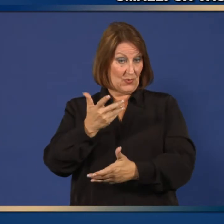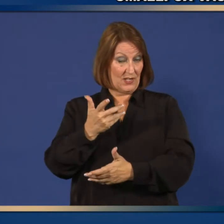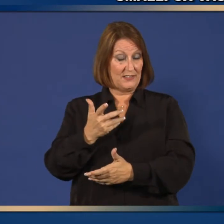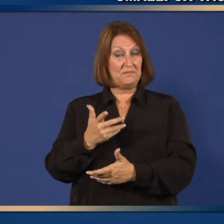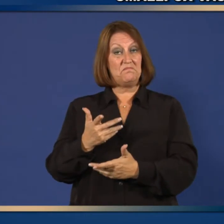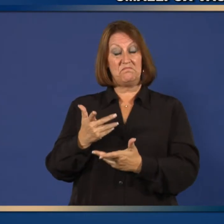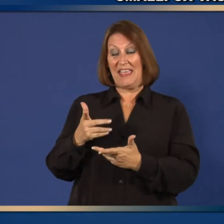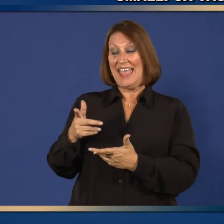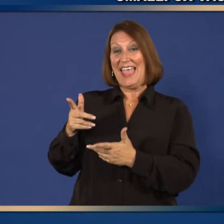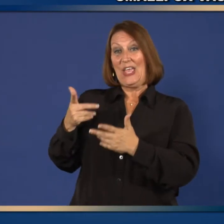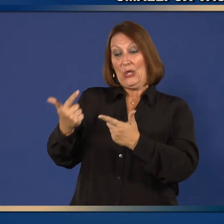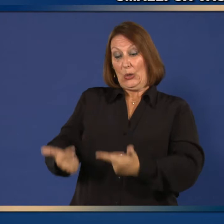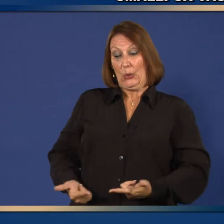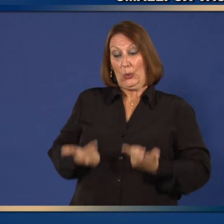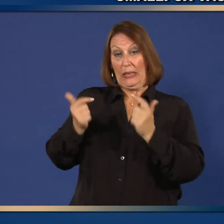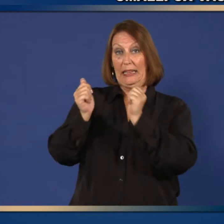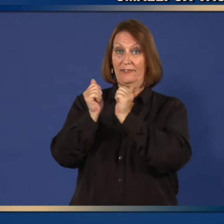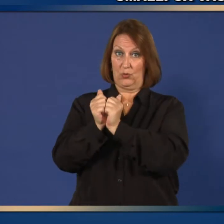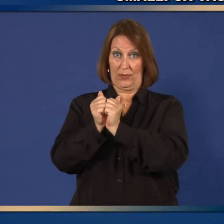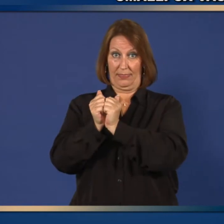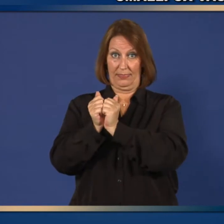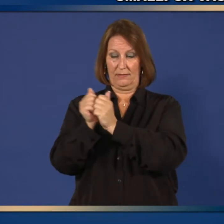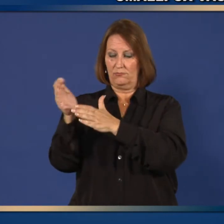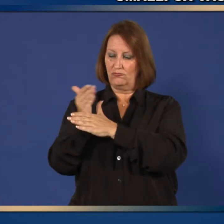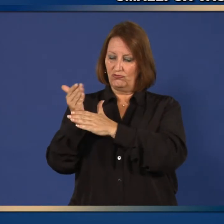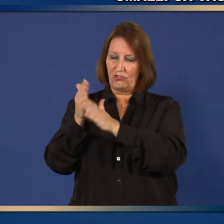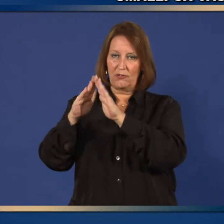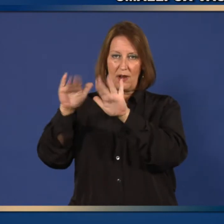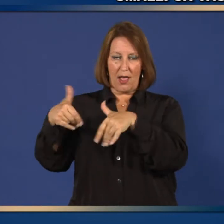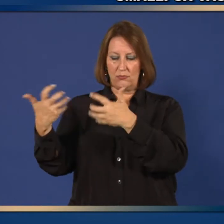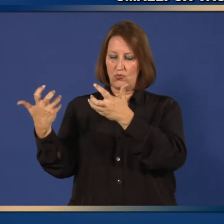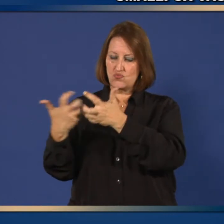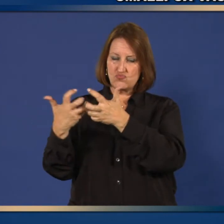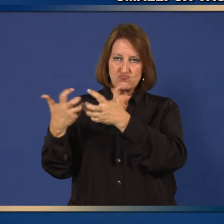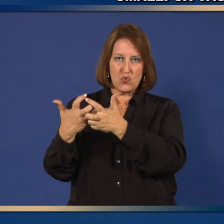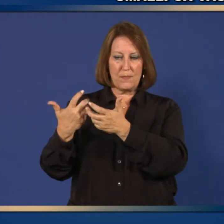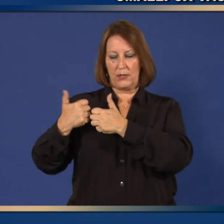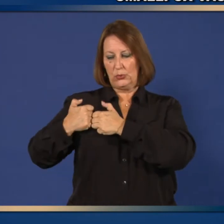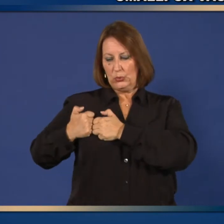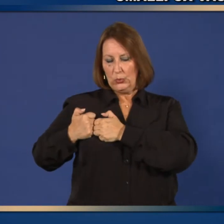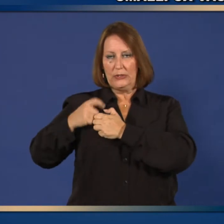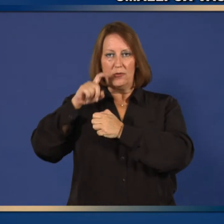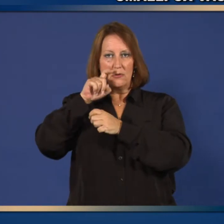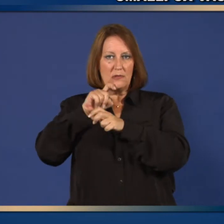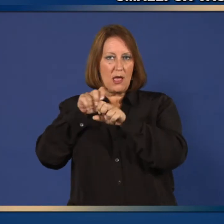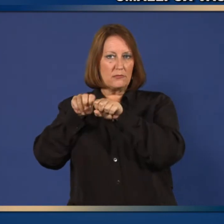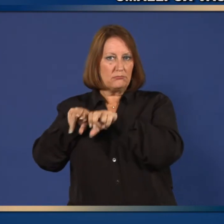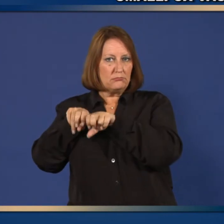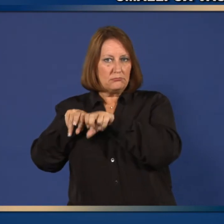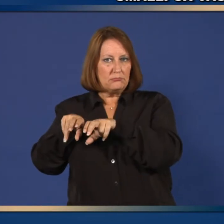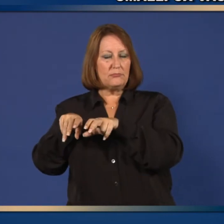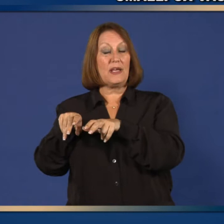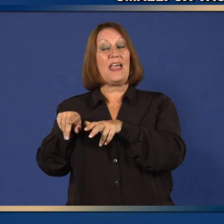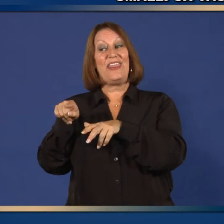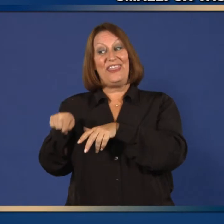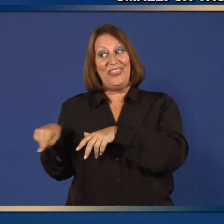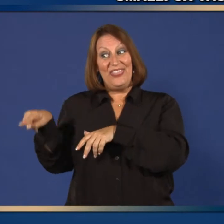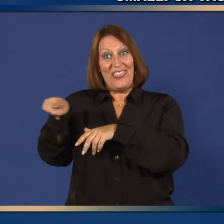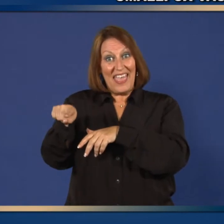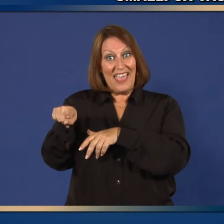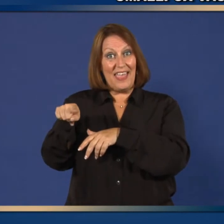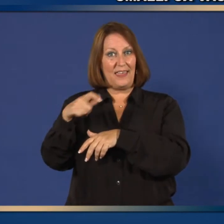contact with anyone, such as a sex partner, who has any of the skin problems listed above,